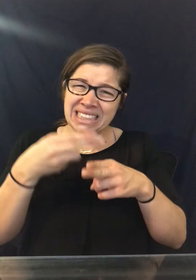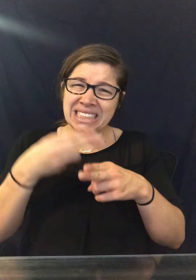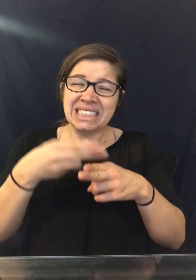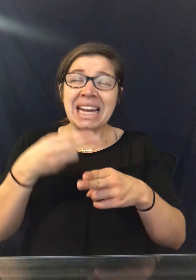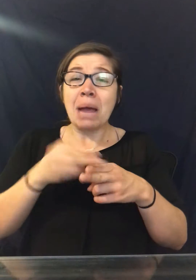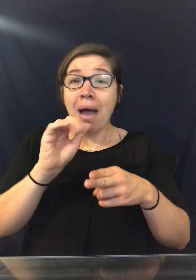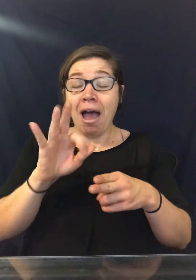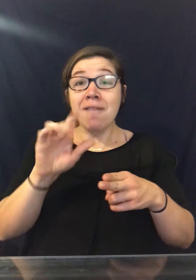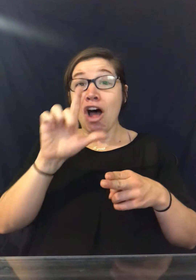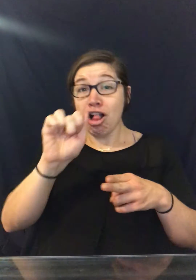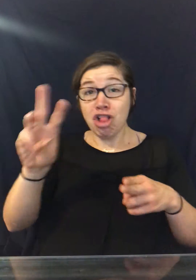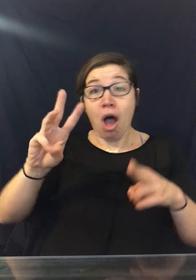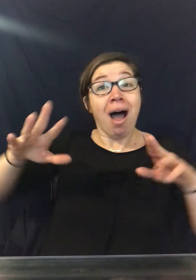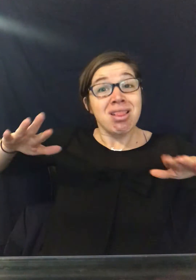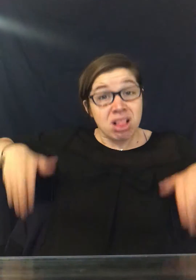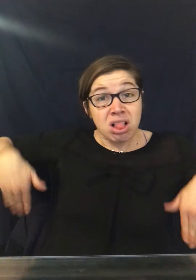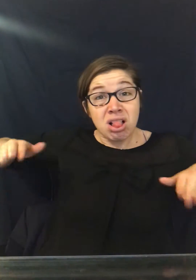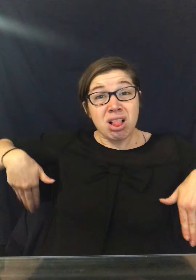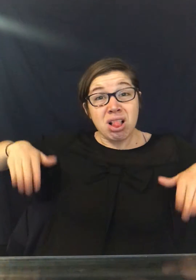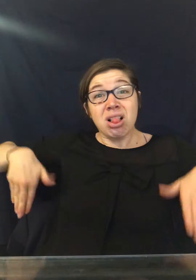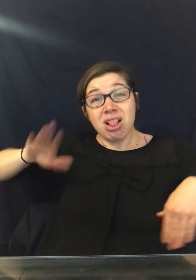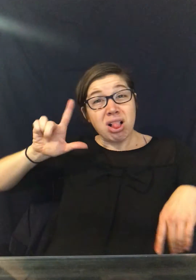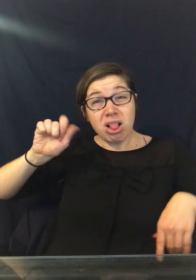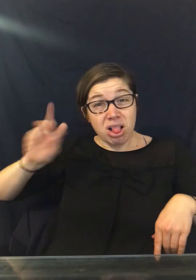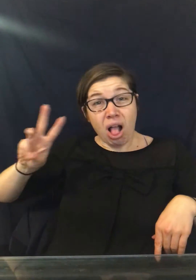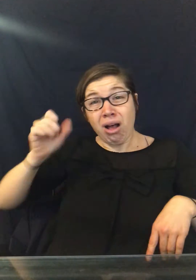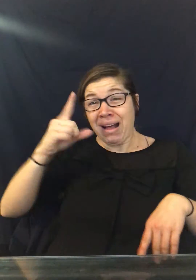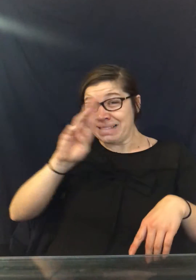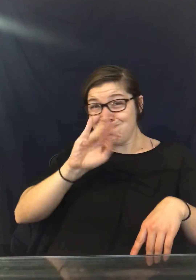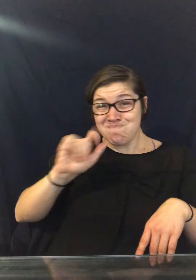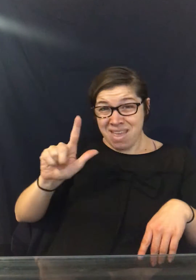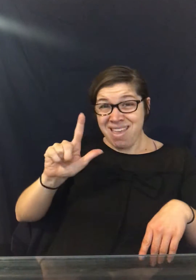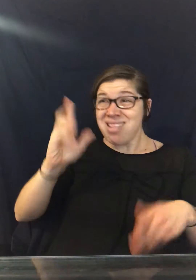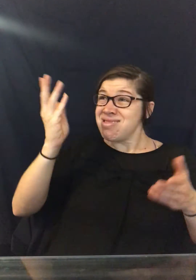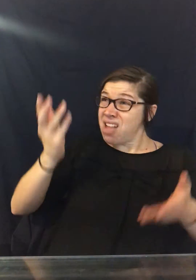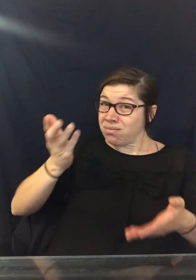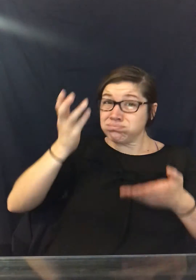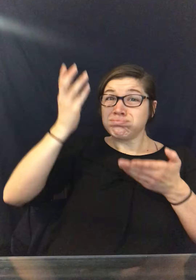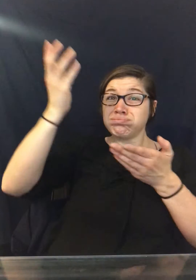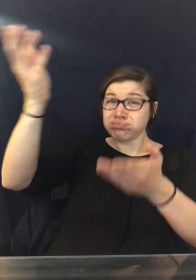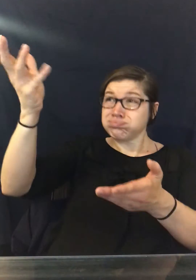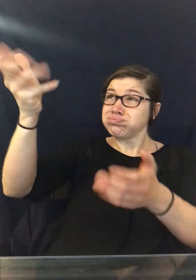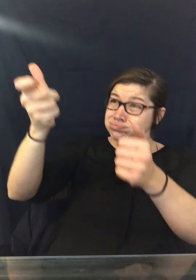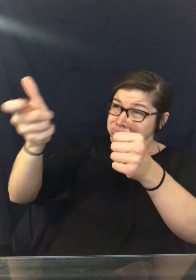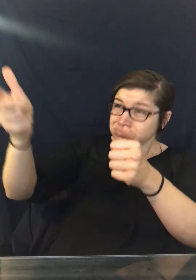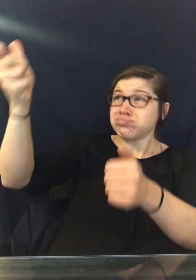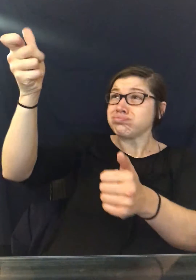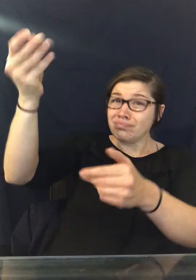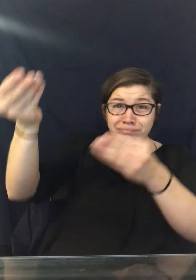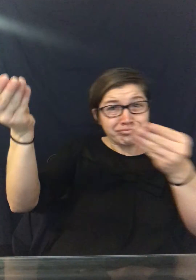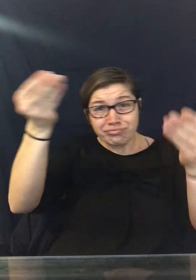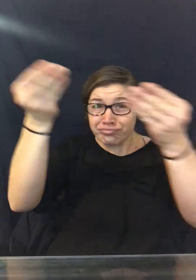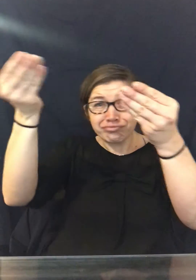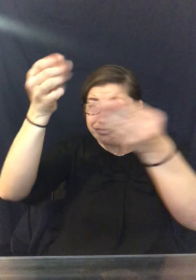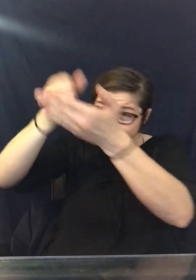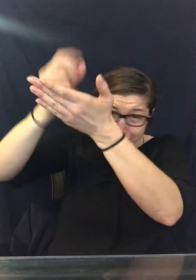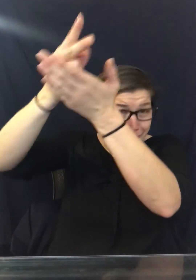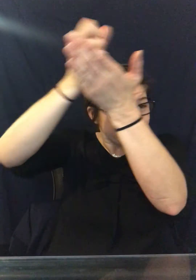Bills don't actually become law until the executive, aka the president or the governor, signs